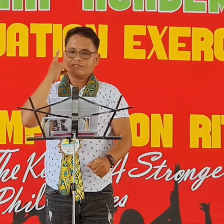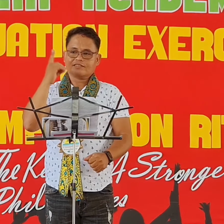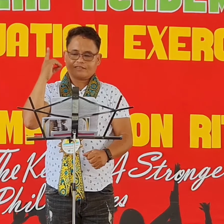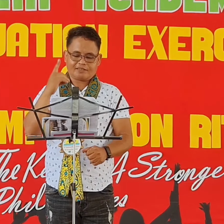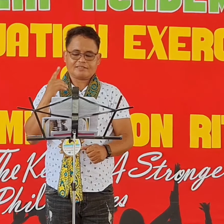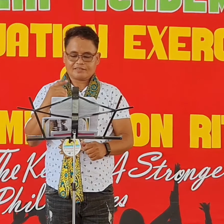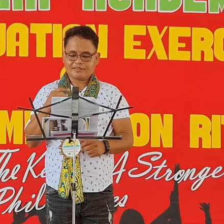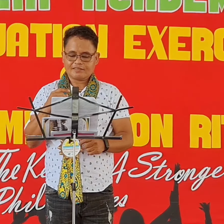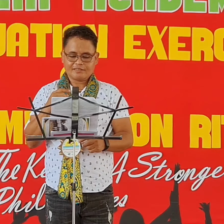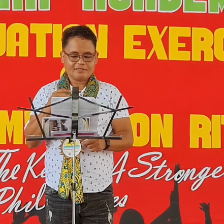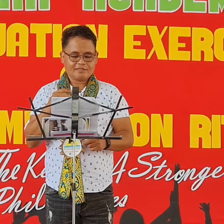with Sir Dennis.